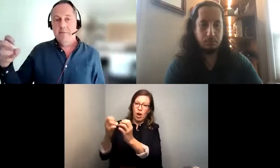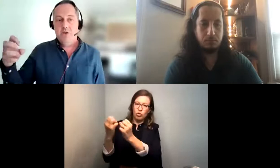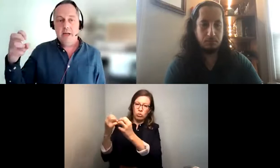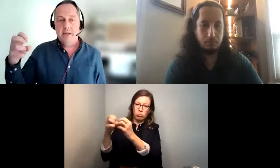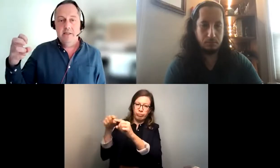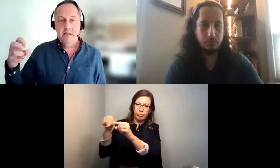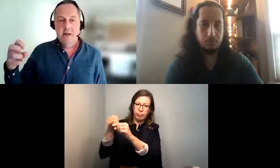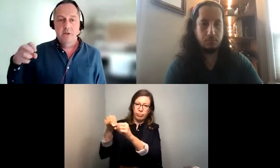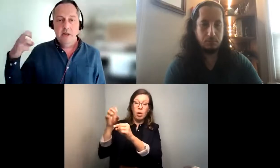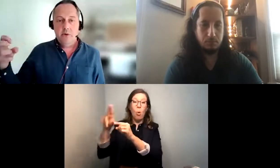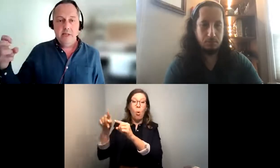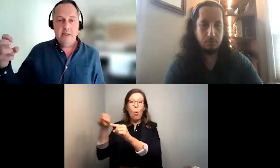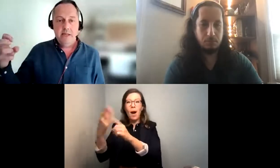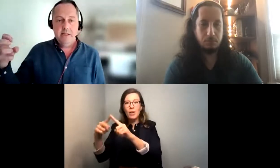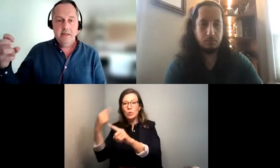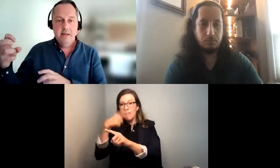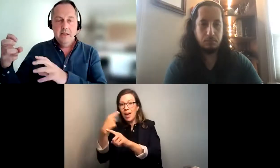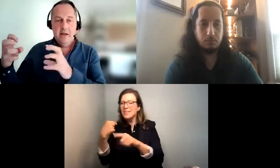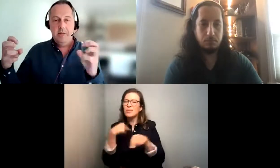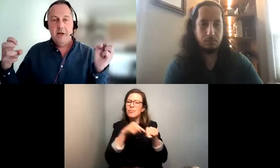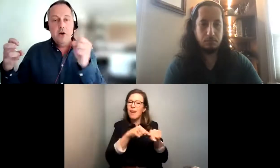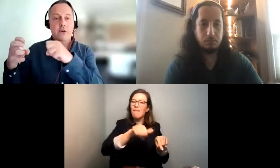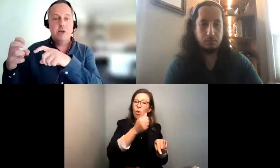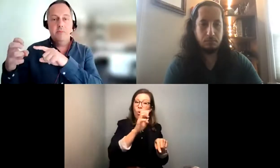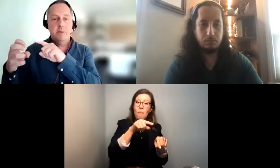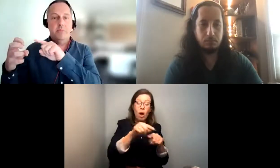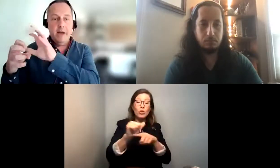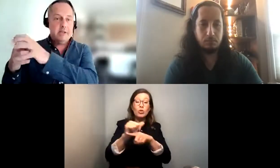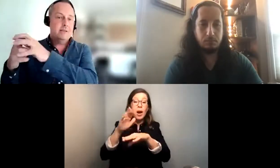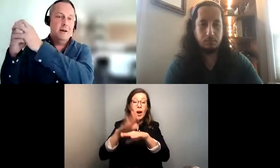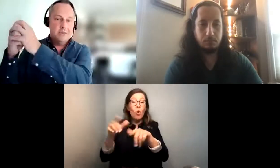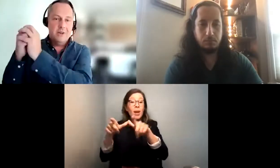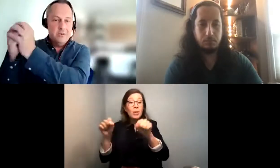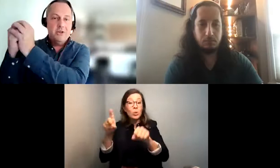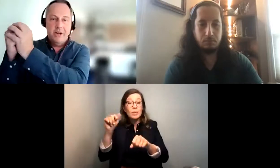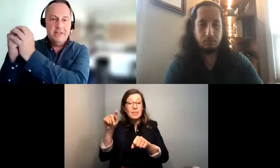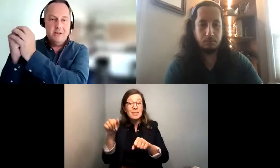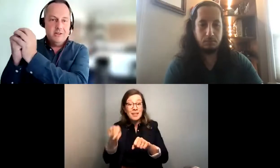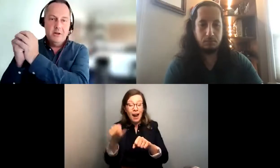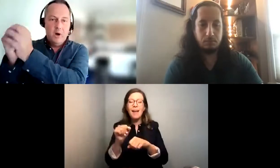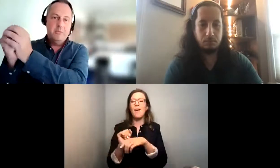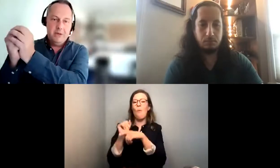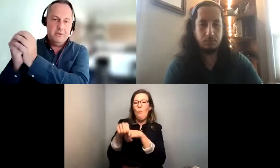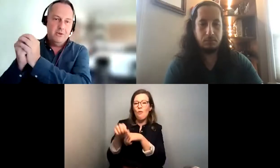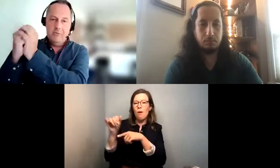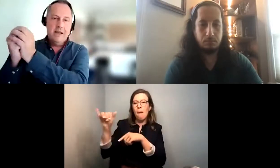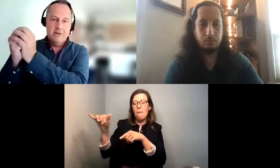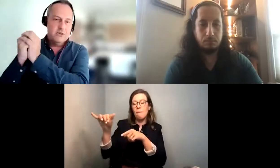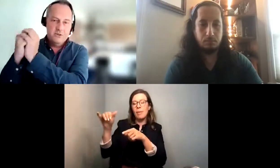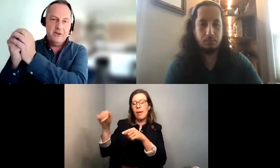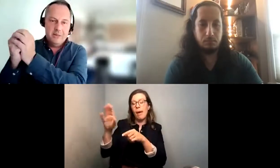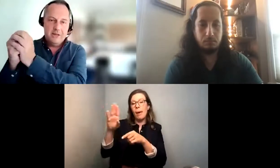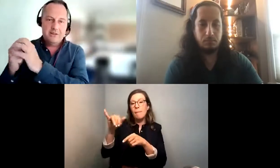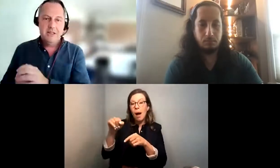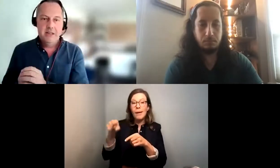was maybe trained on the linguistic data, and overcome the bias that was only trained on white people or males